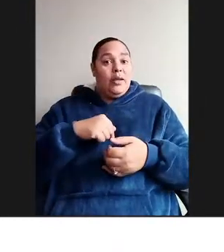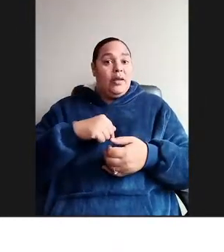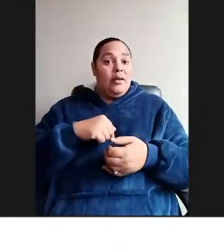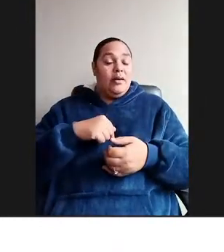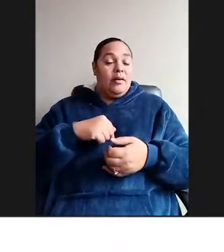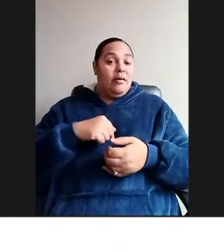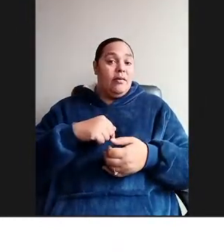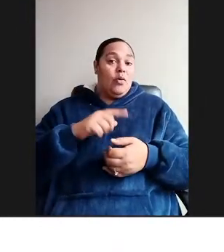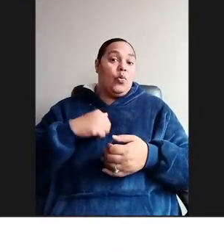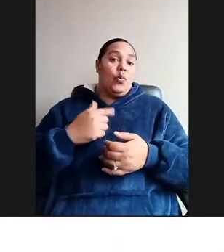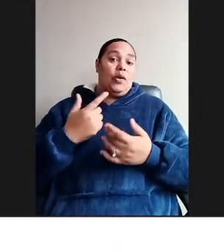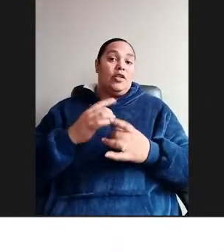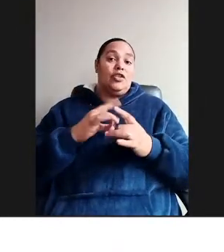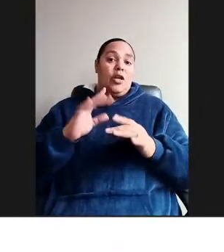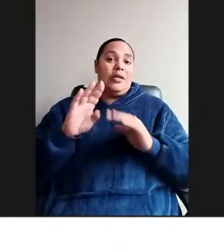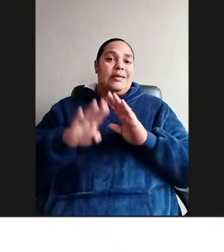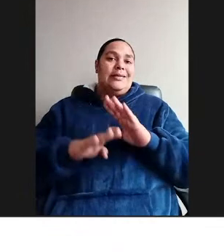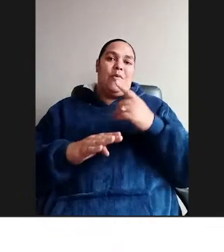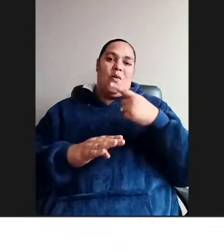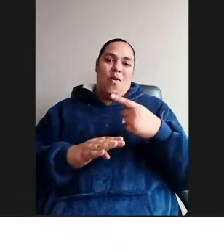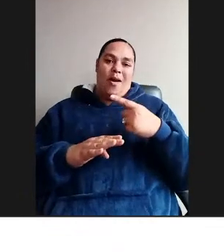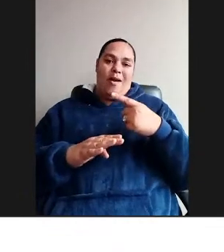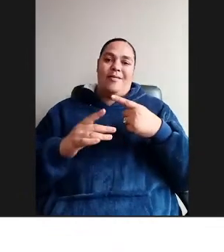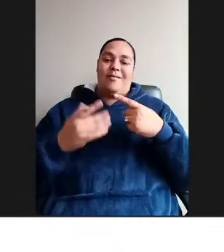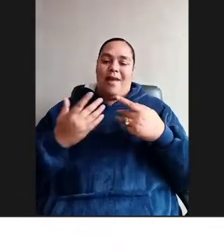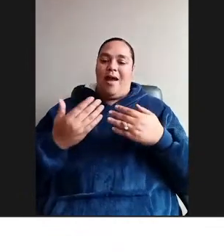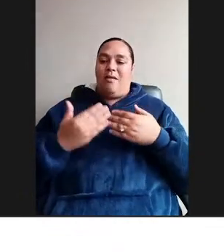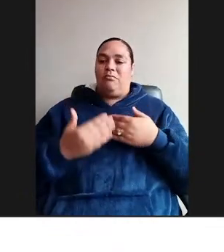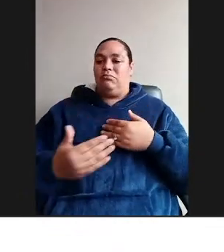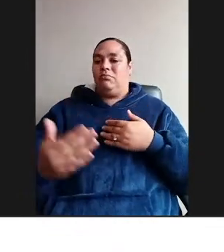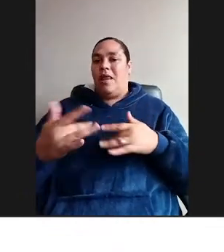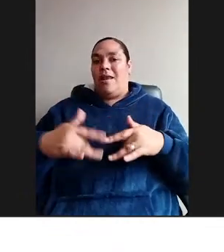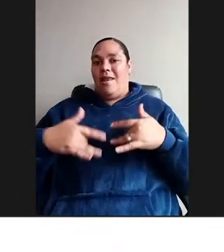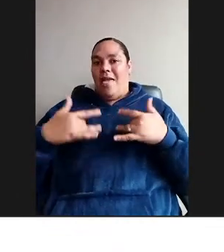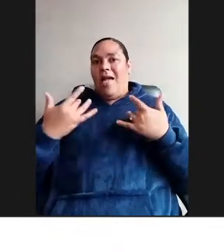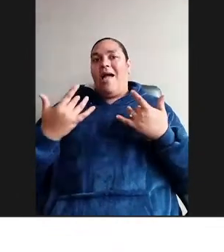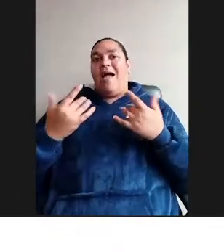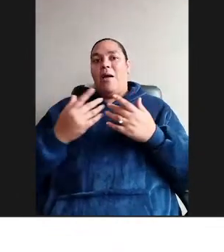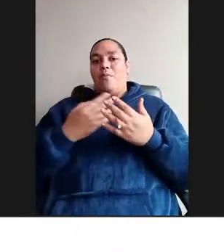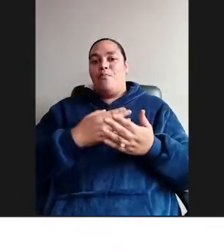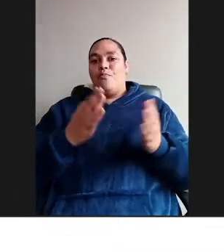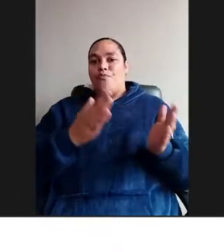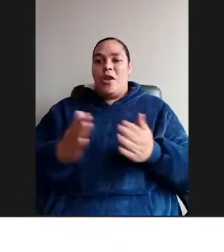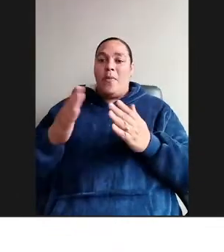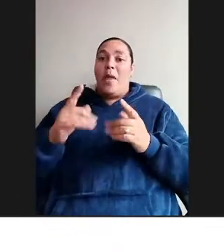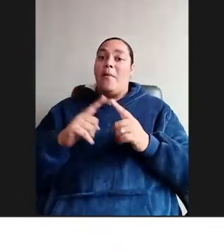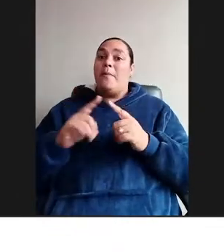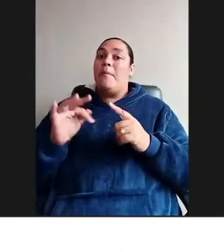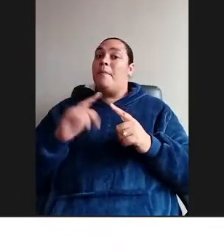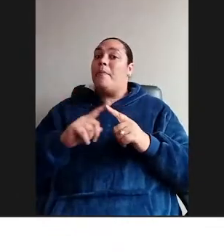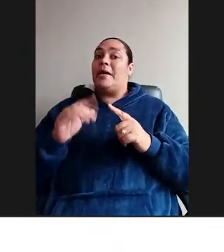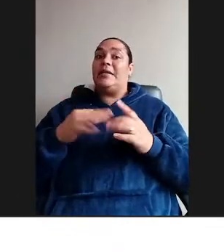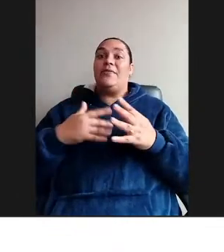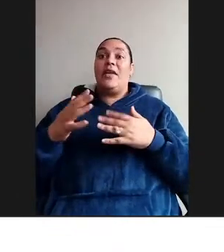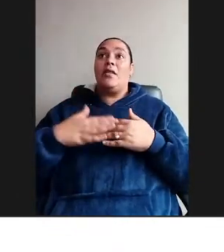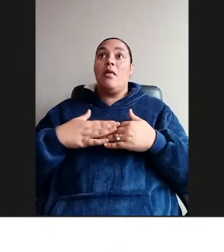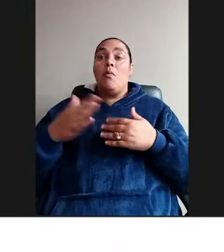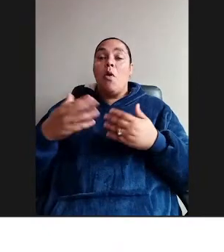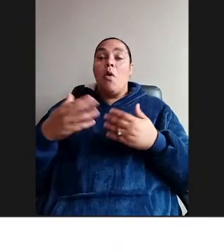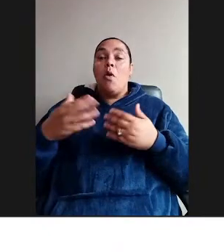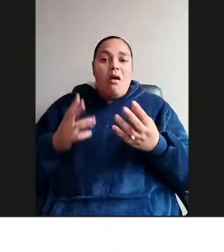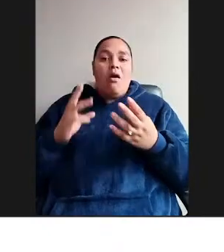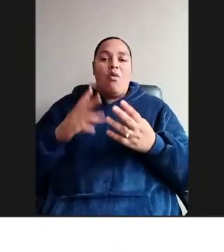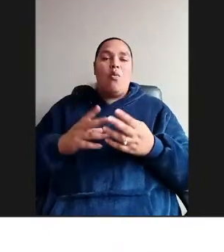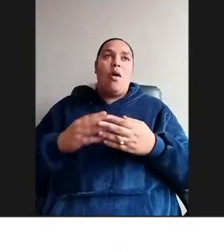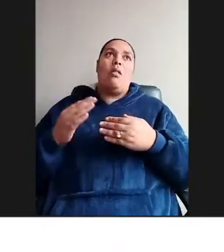starting with step 1 of going live and preparing the LAN. But if I say anything more, I would be revealing too much about our plan